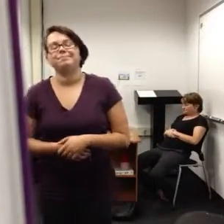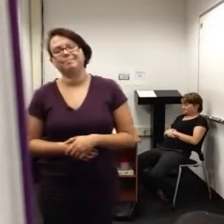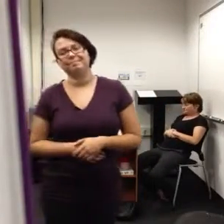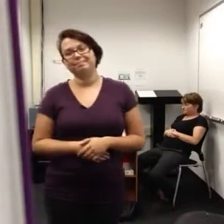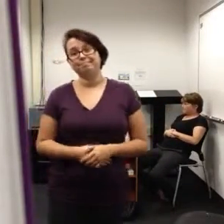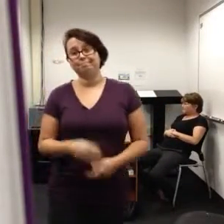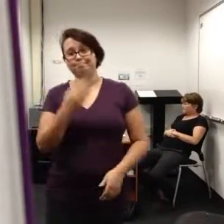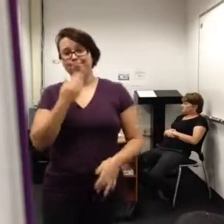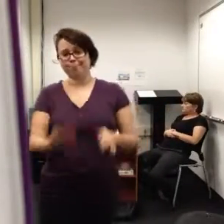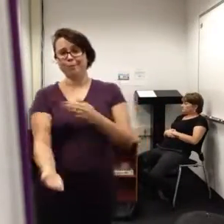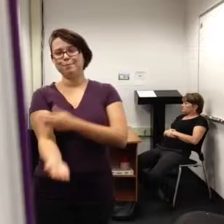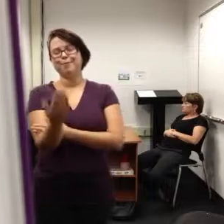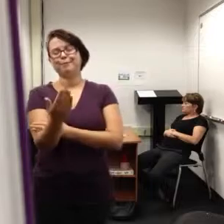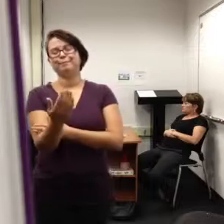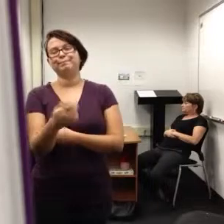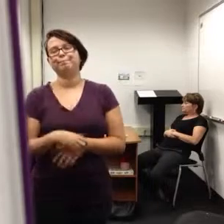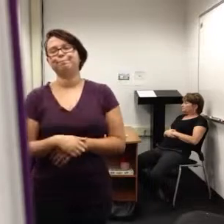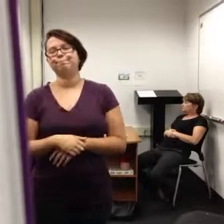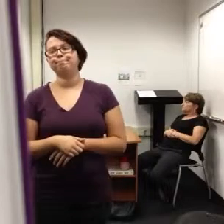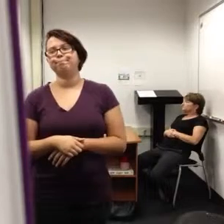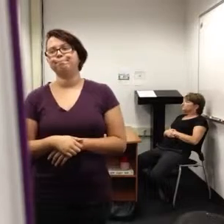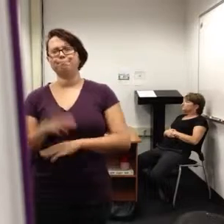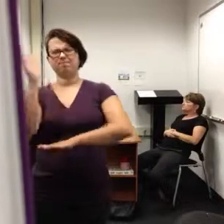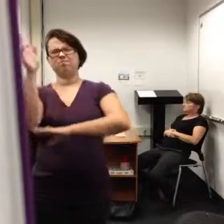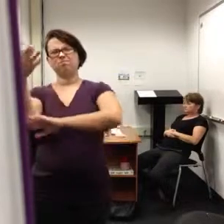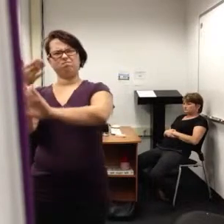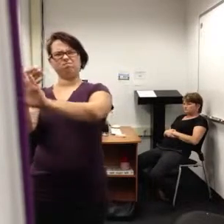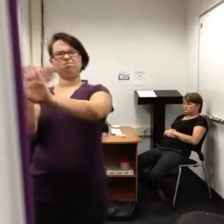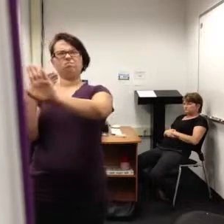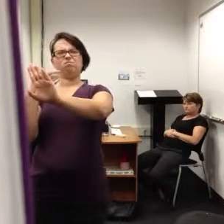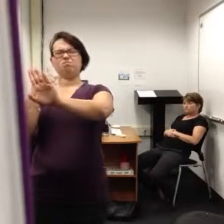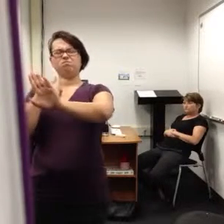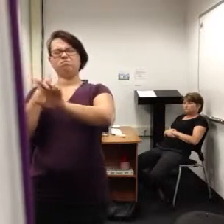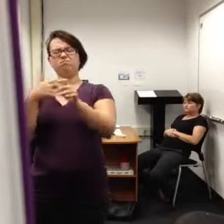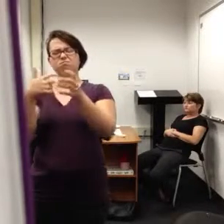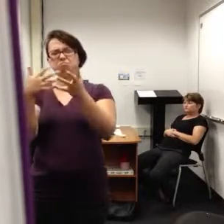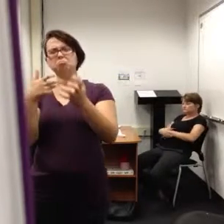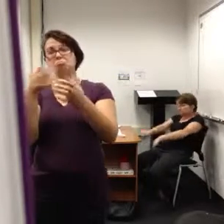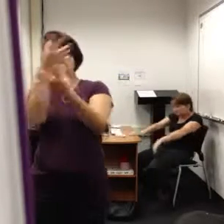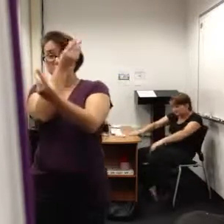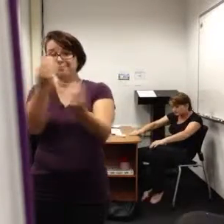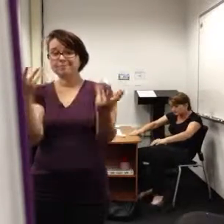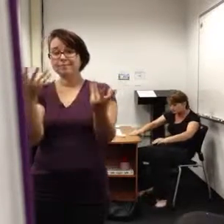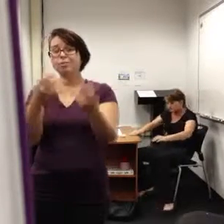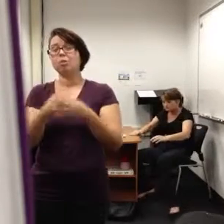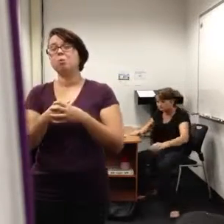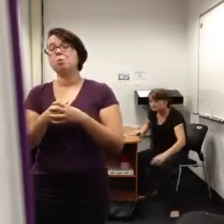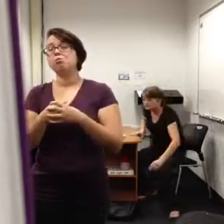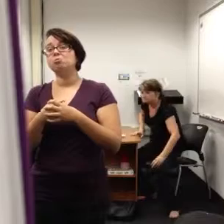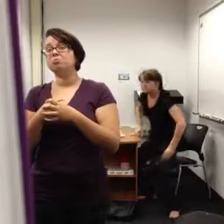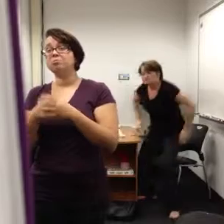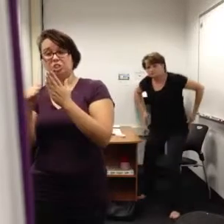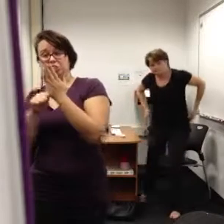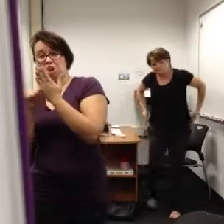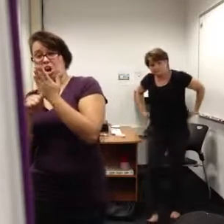Good morning, class. Before we get into the formal history assignment for the day, I'd like to bring to your attention an article I saw in